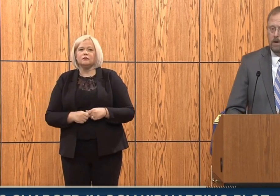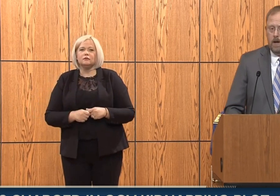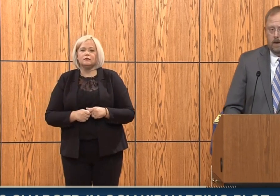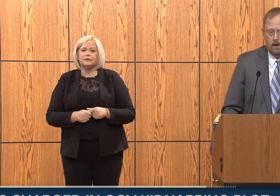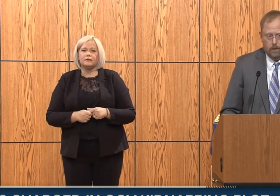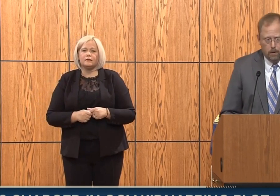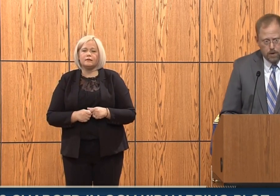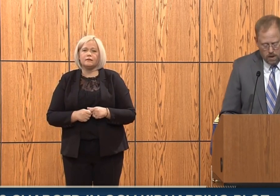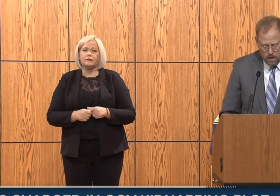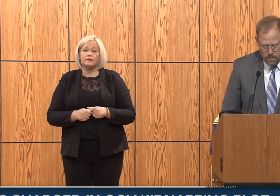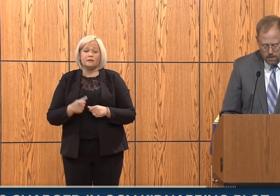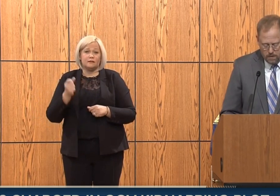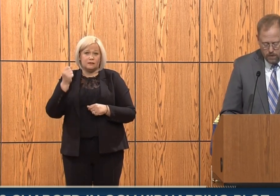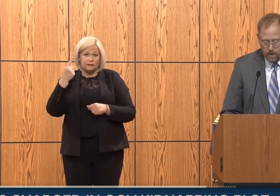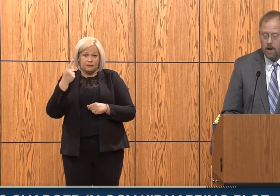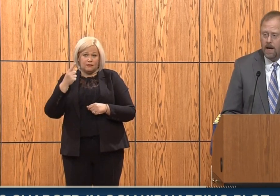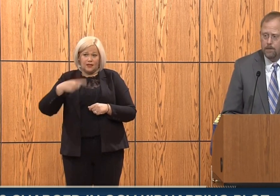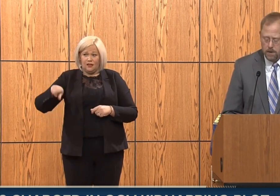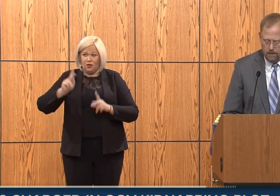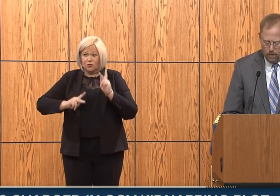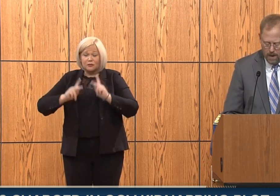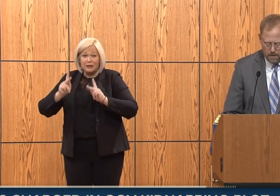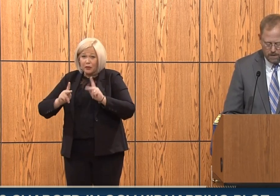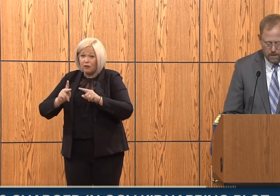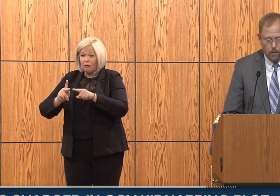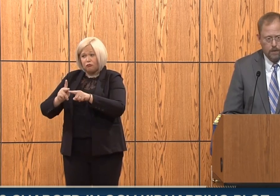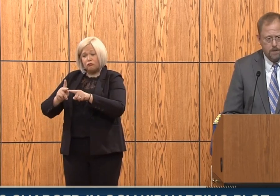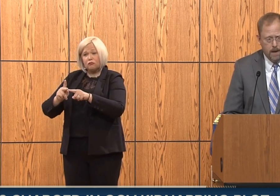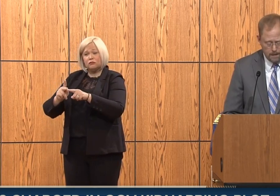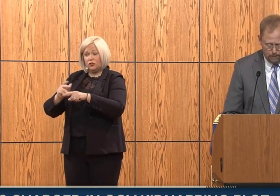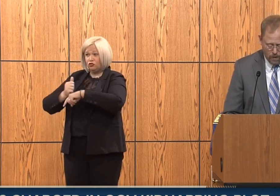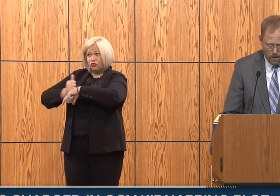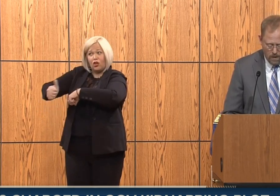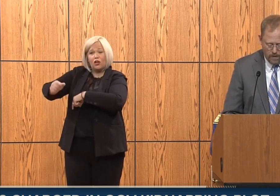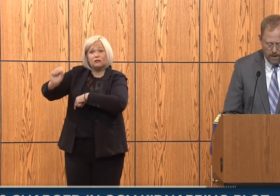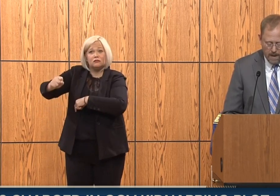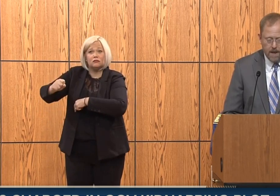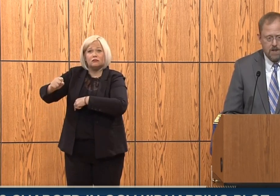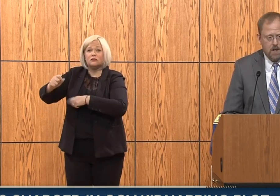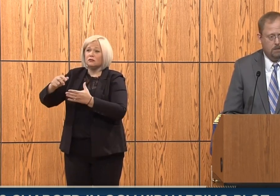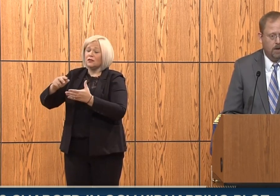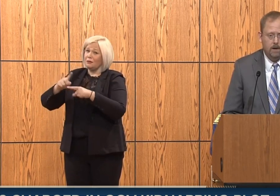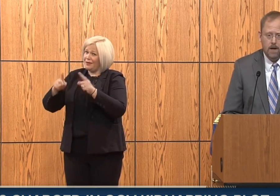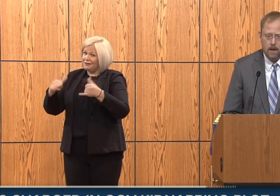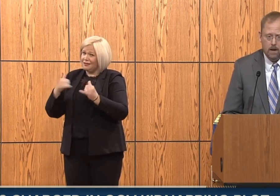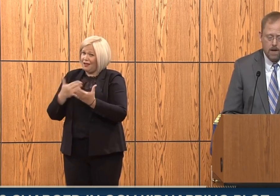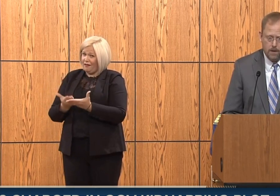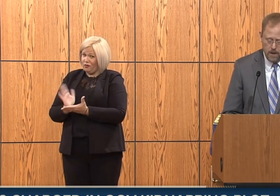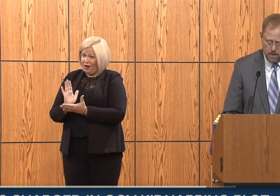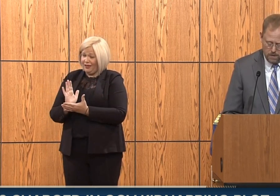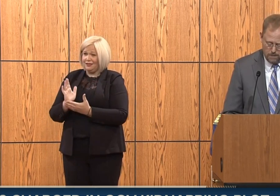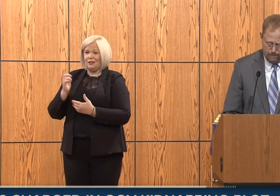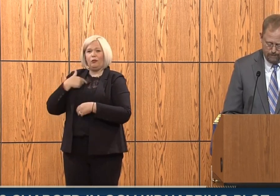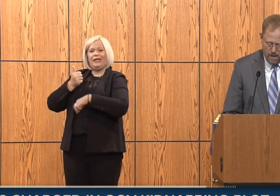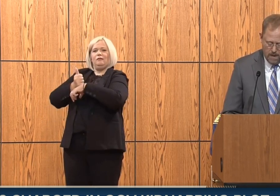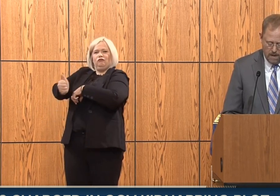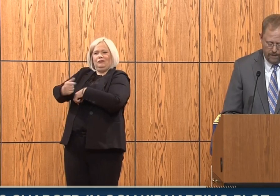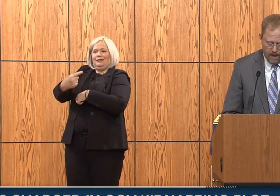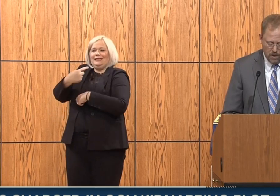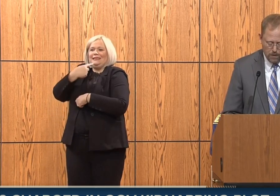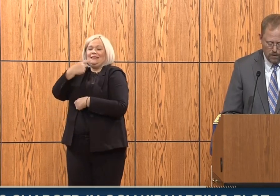Of course, those charged with a crime still have rights that we respect. The allegations in the complaint are